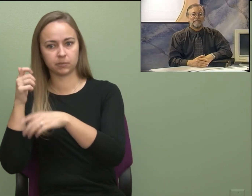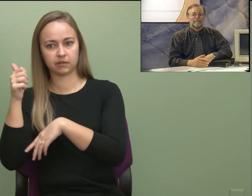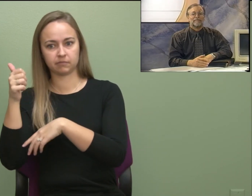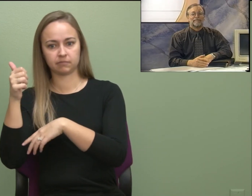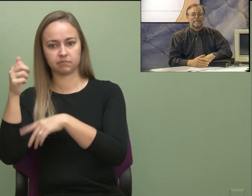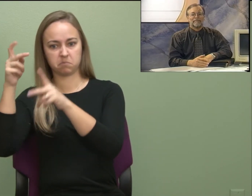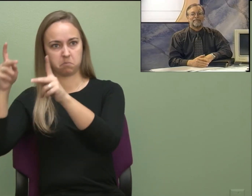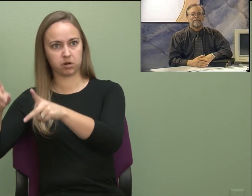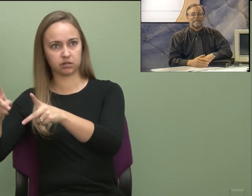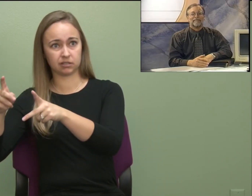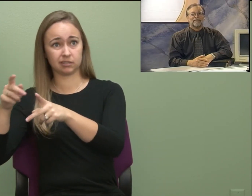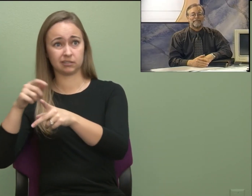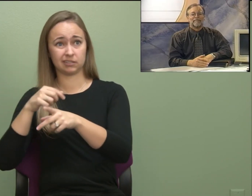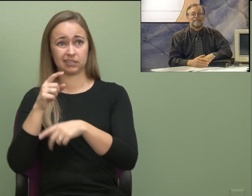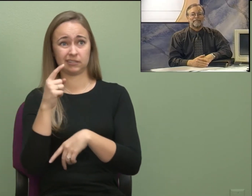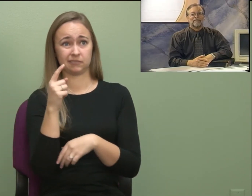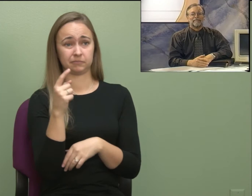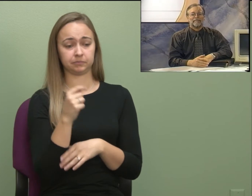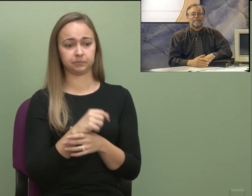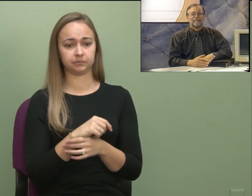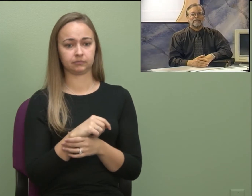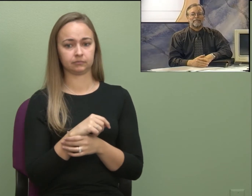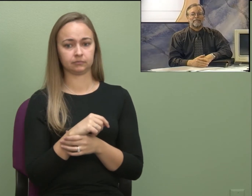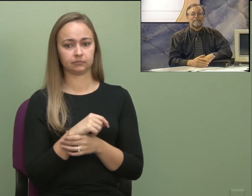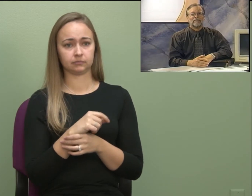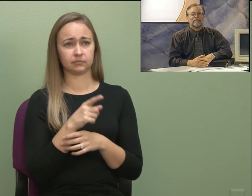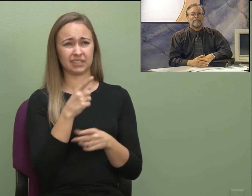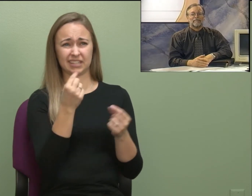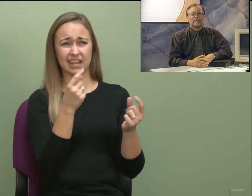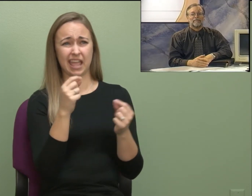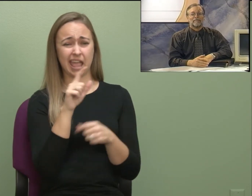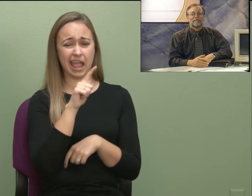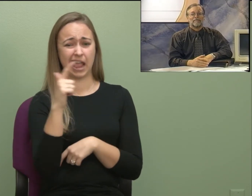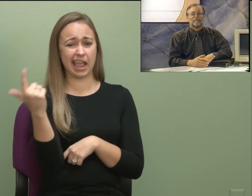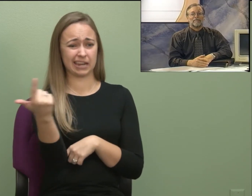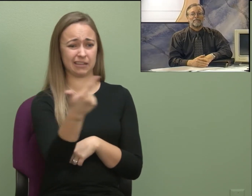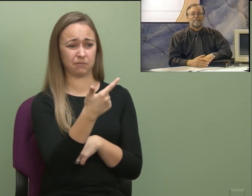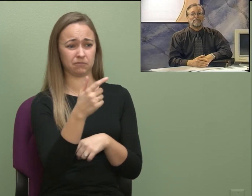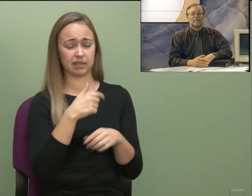Did anyone complain that you should go down there in person?